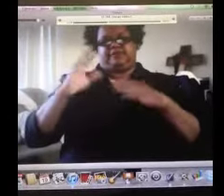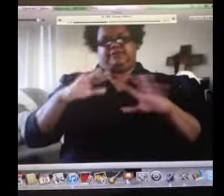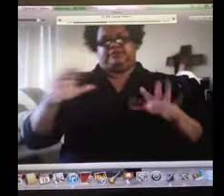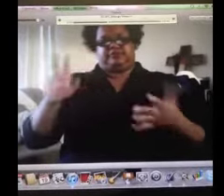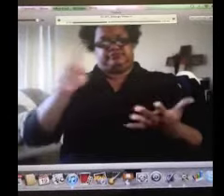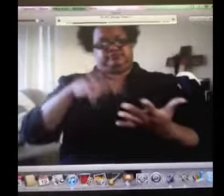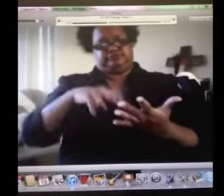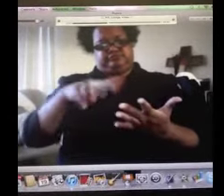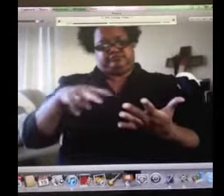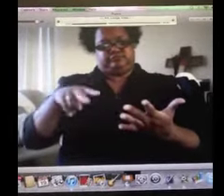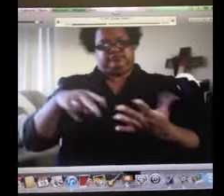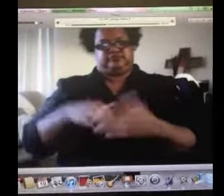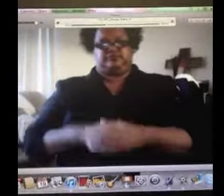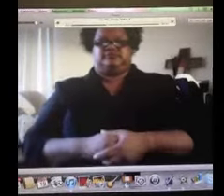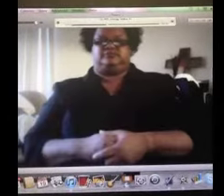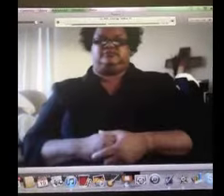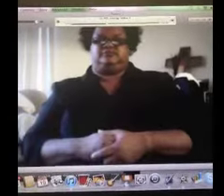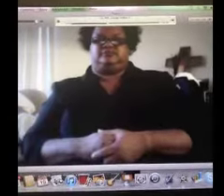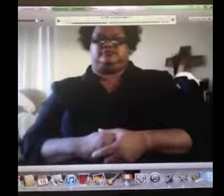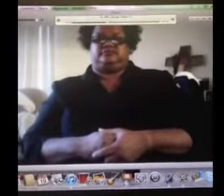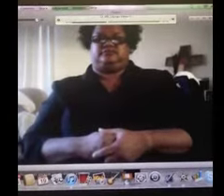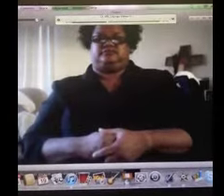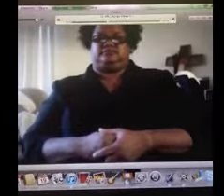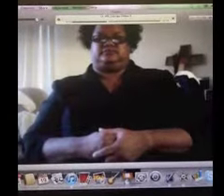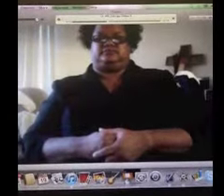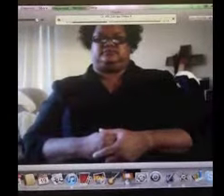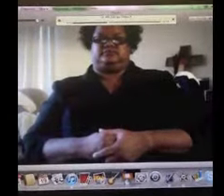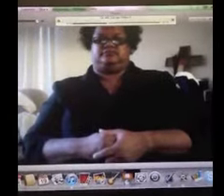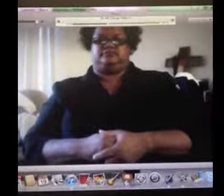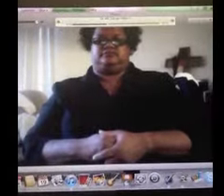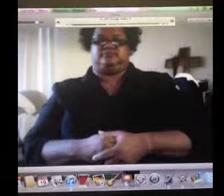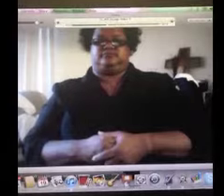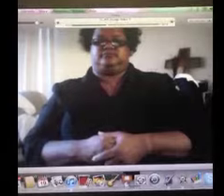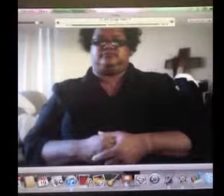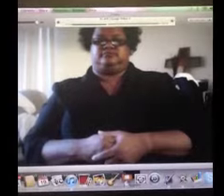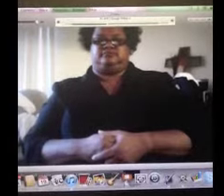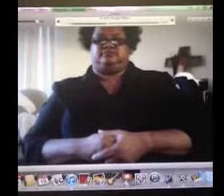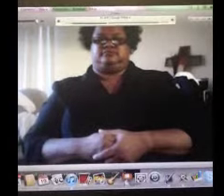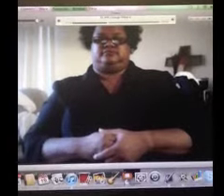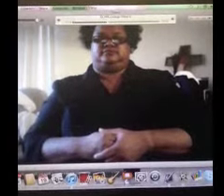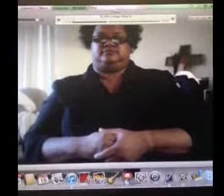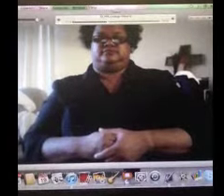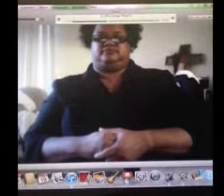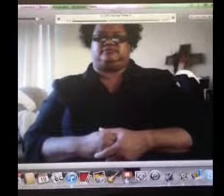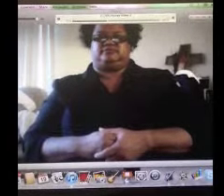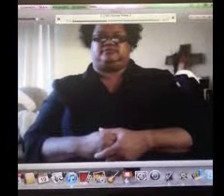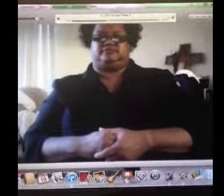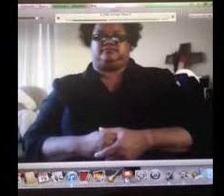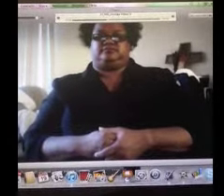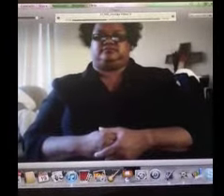And so that's essentially my preparation, so I make sure I read the readings, and I make sure I have the symbol ready.